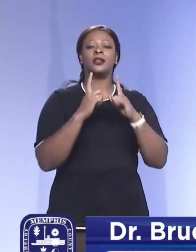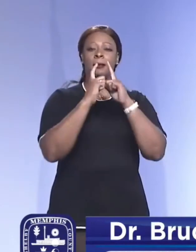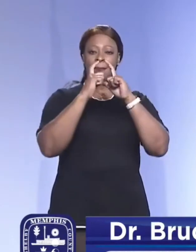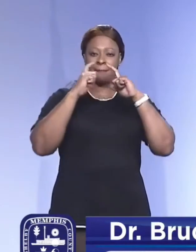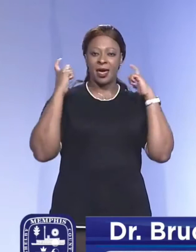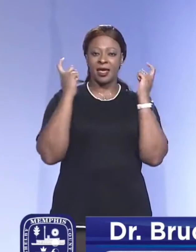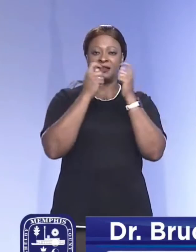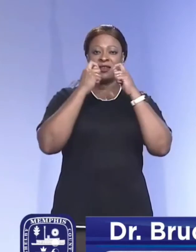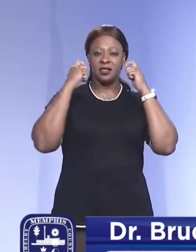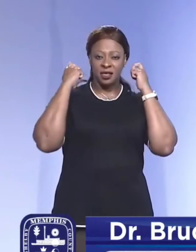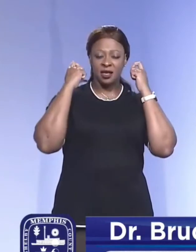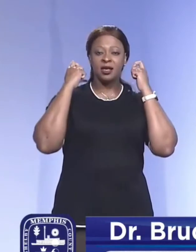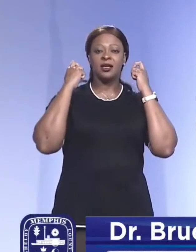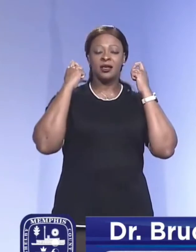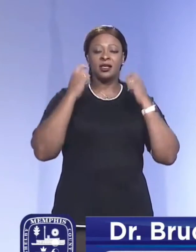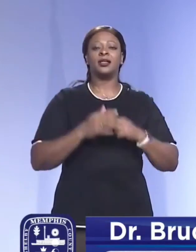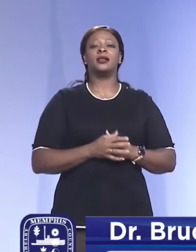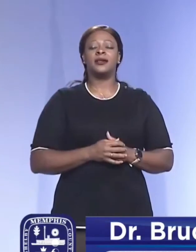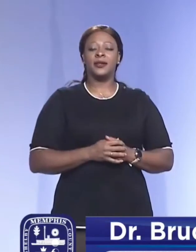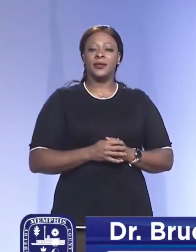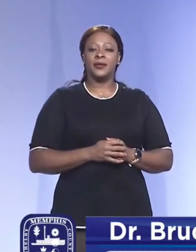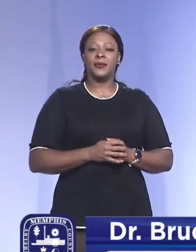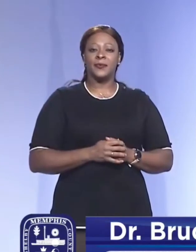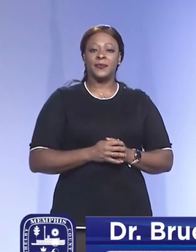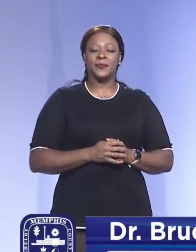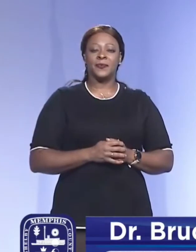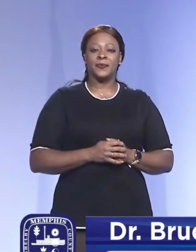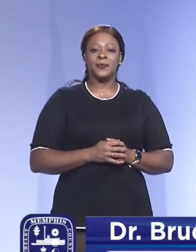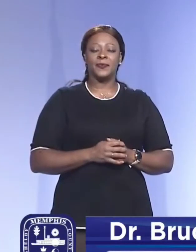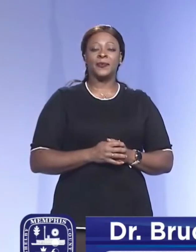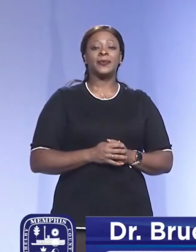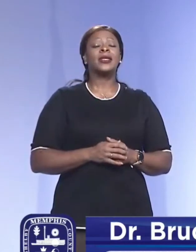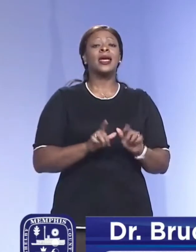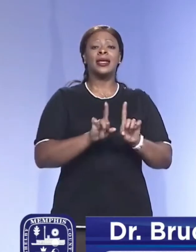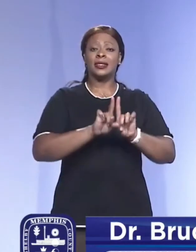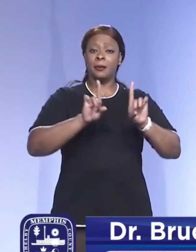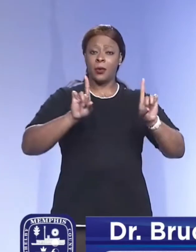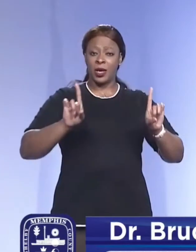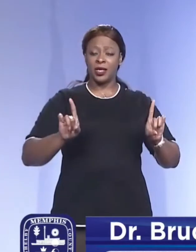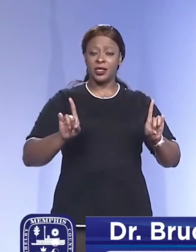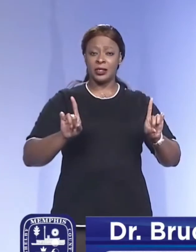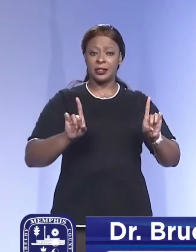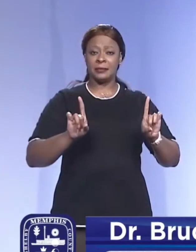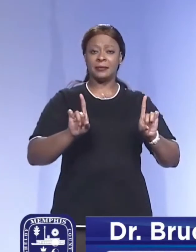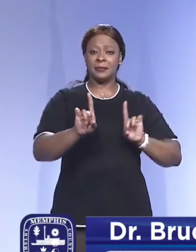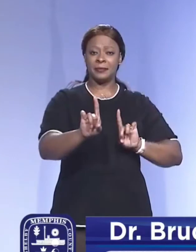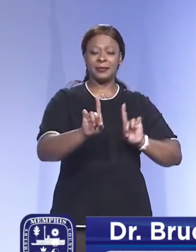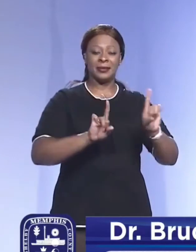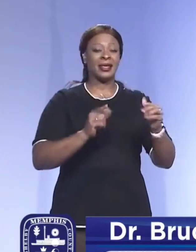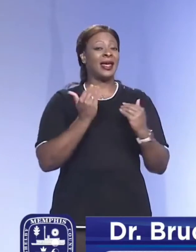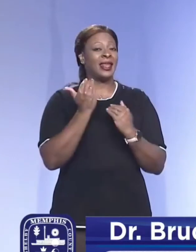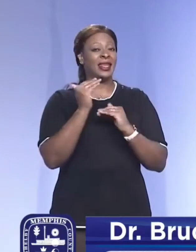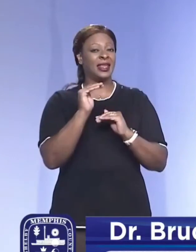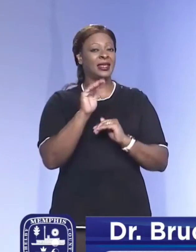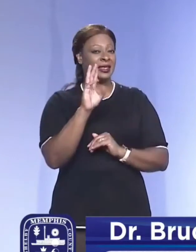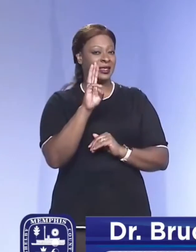mask, a facial covering, the separation of at least 6